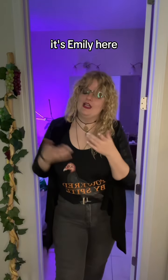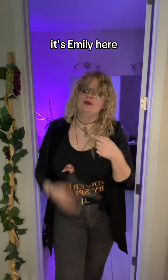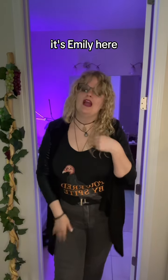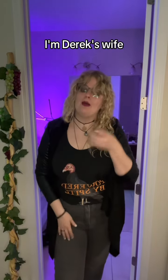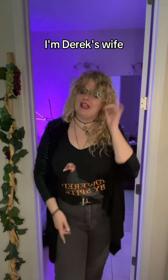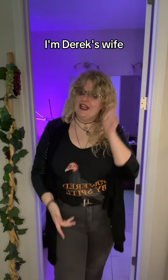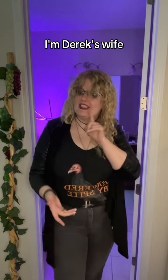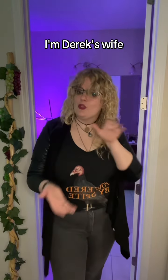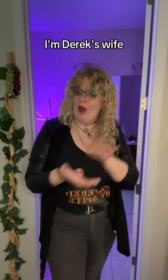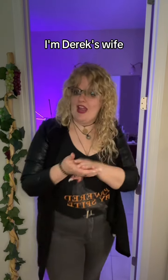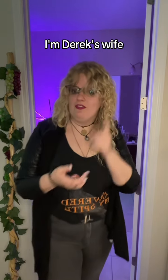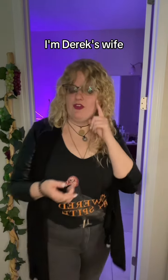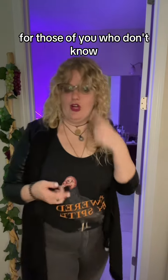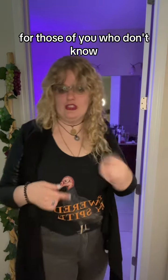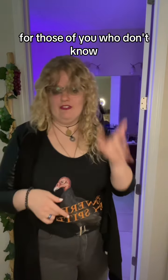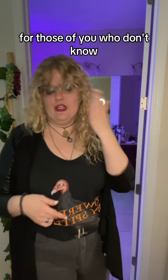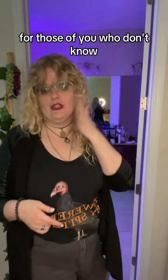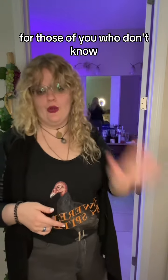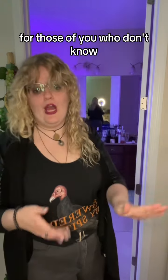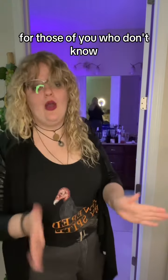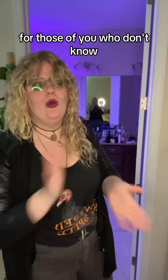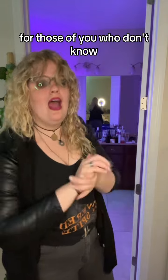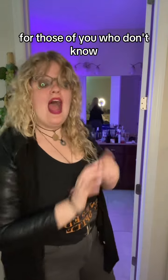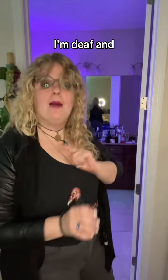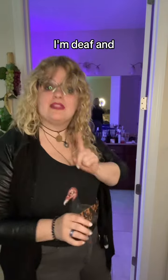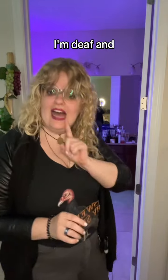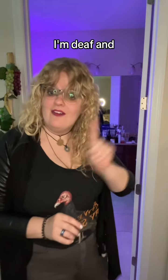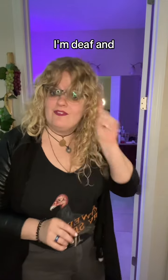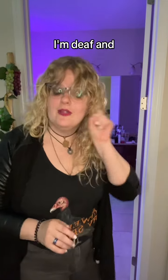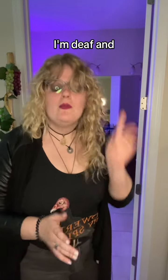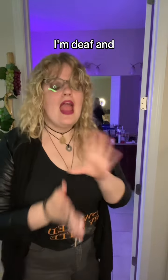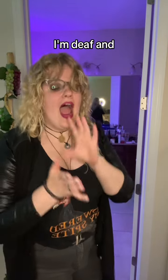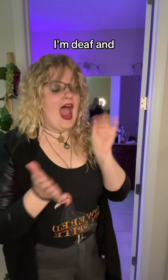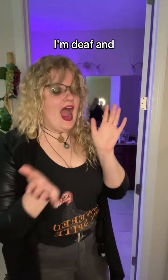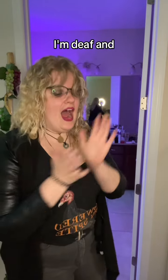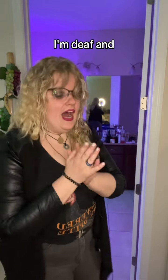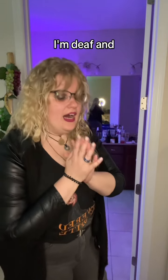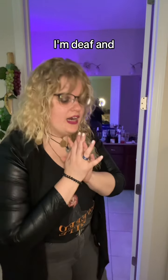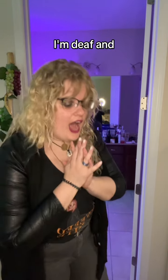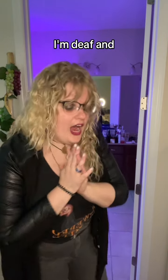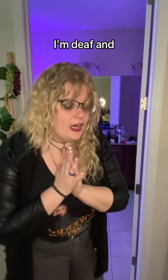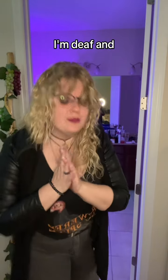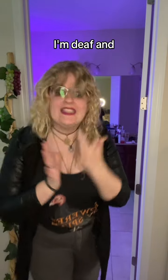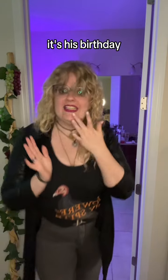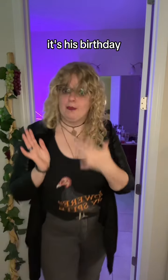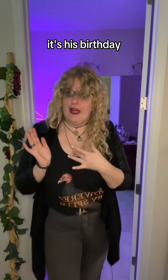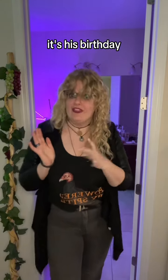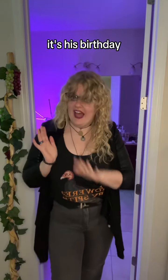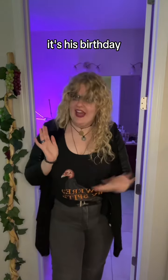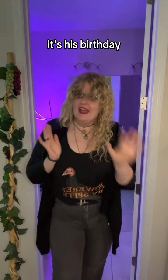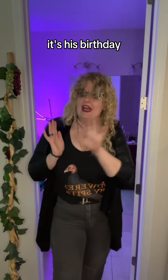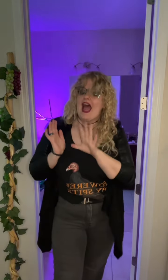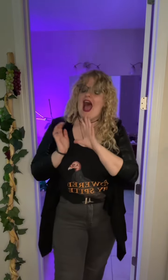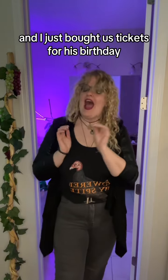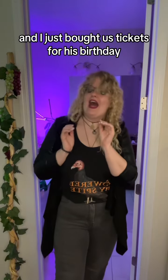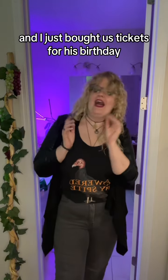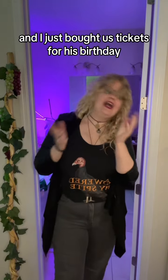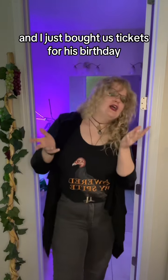here. I'm Derek's wife. For those of you who don't know, I'm deaf. And it's his birthday. And